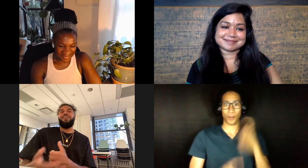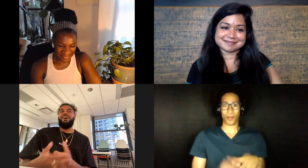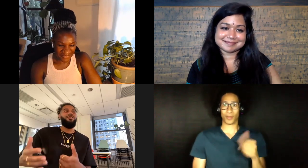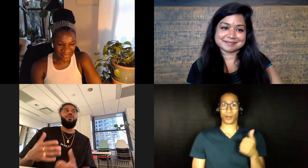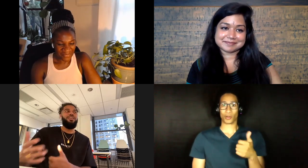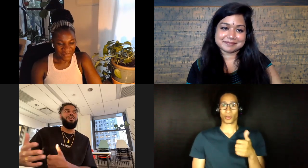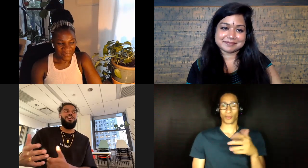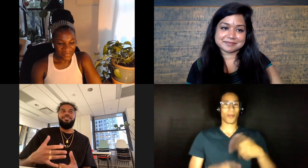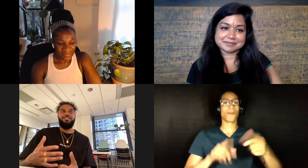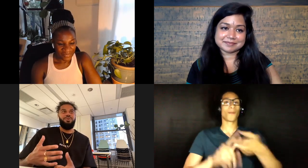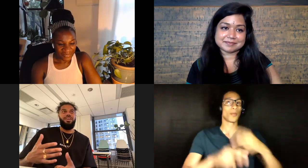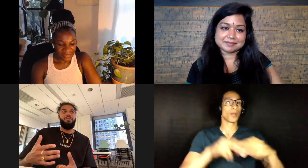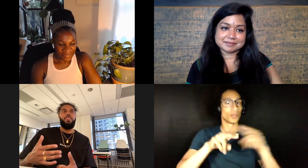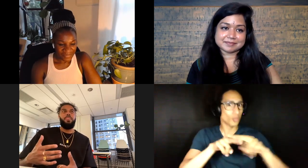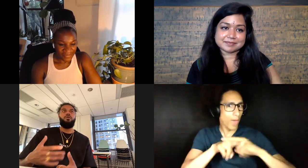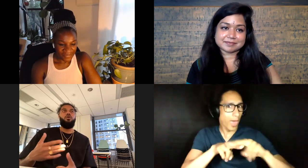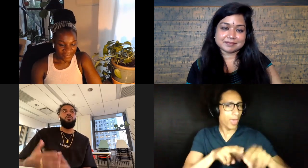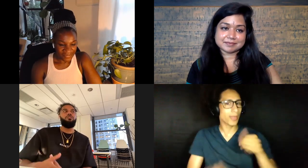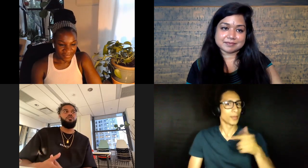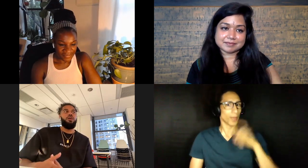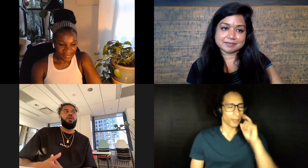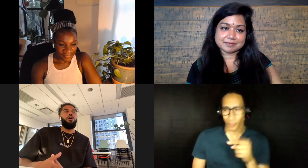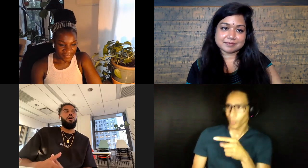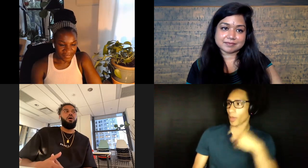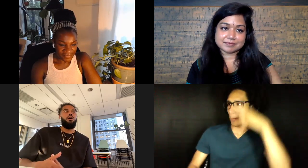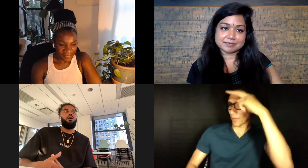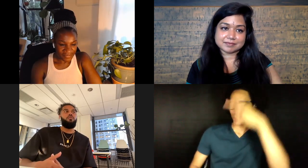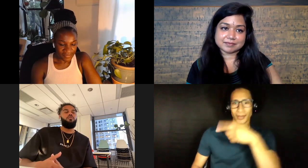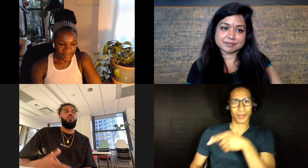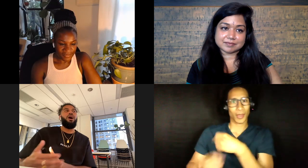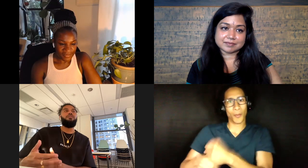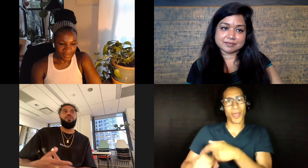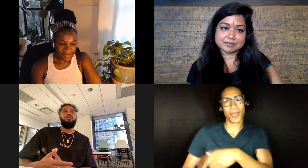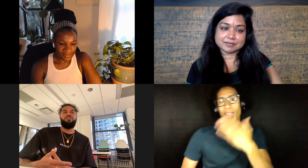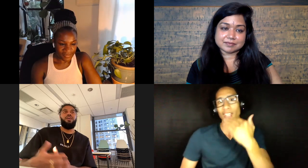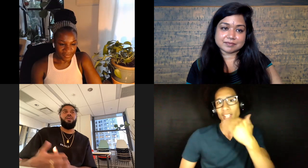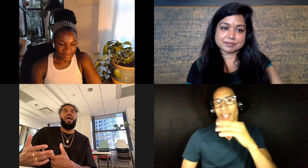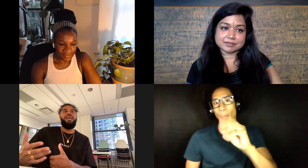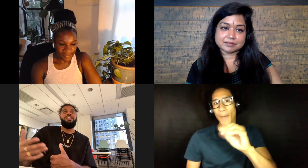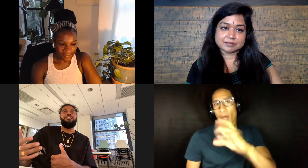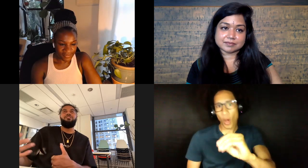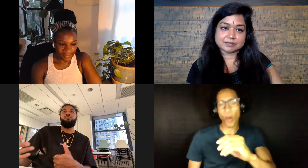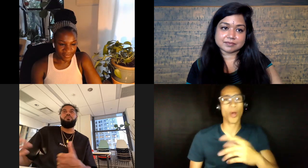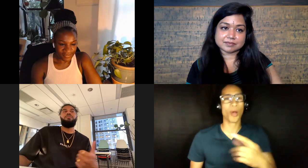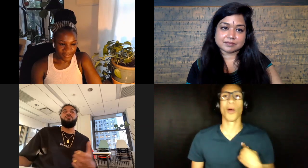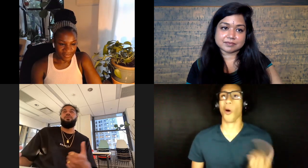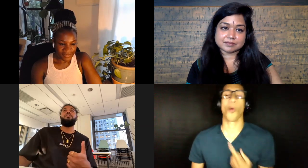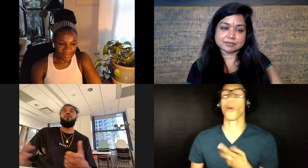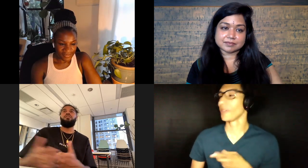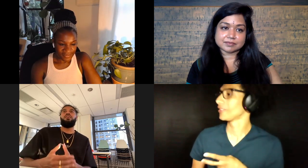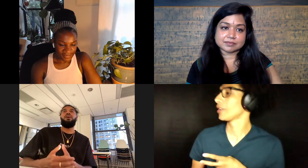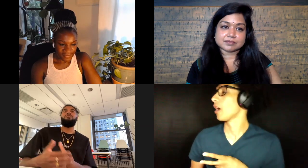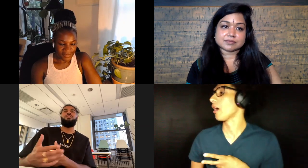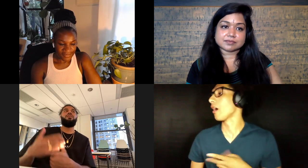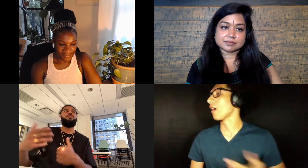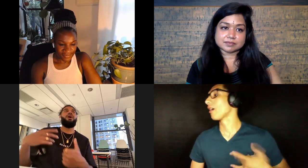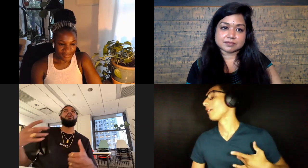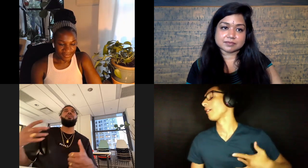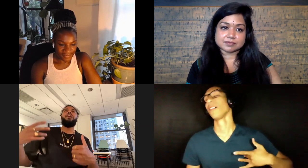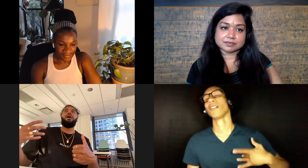Clover, I'll let you take it Sure. first. Okay. So yeah, in February, I published a book called The Mother Lode, 100 Plus Women Who Made Hip